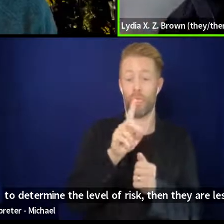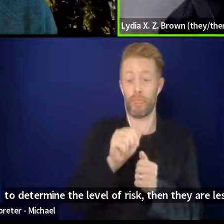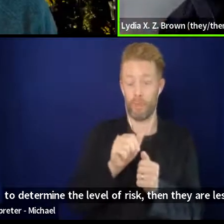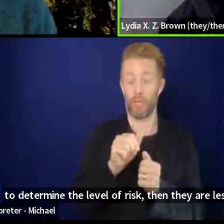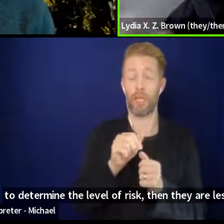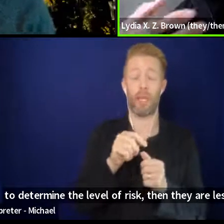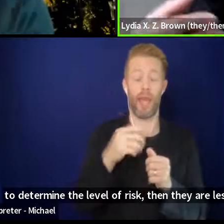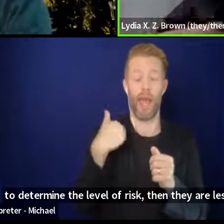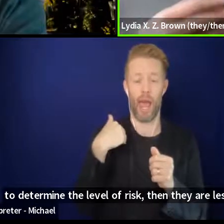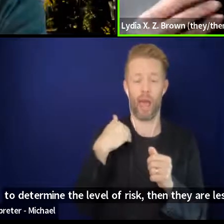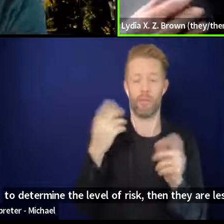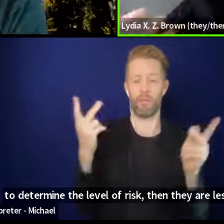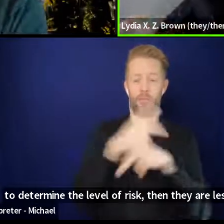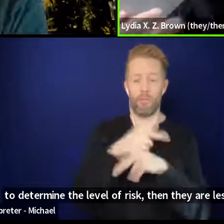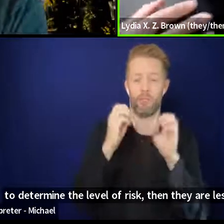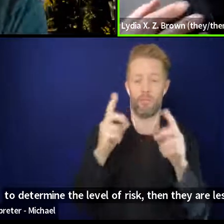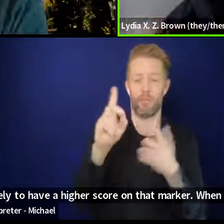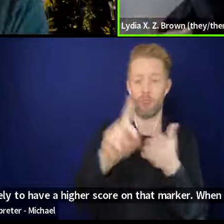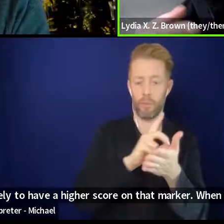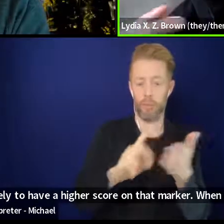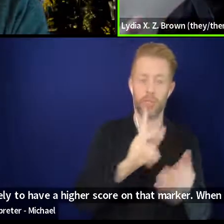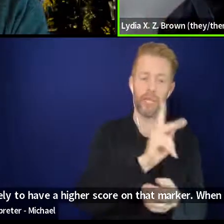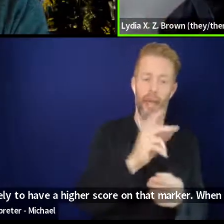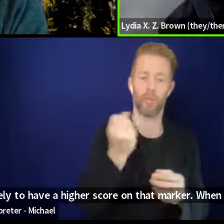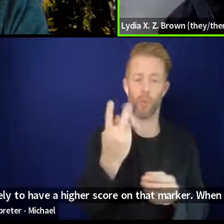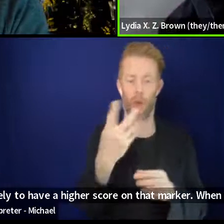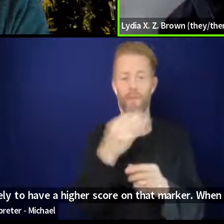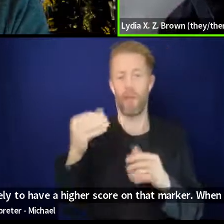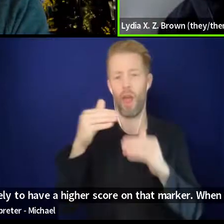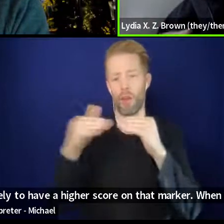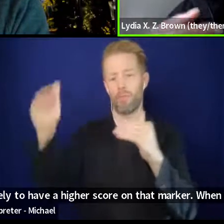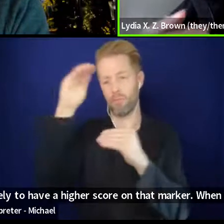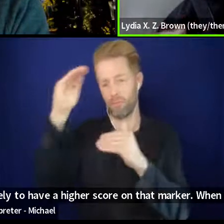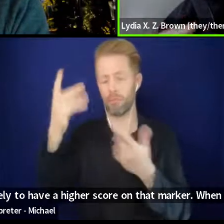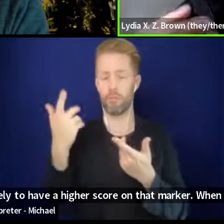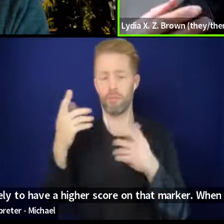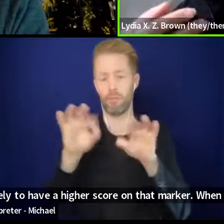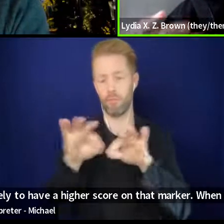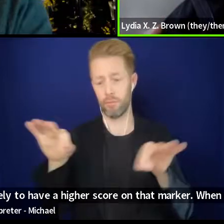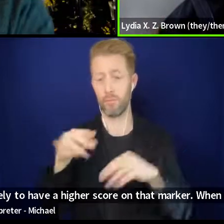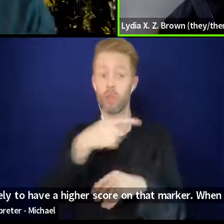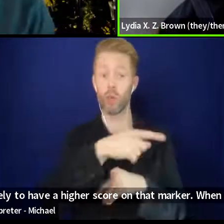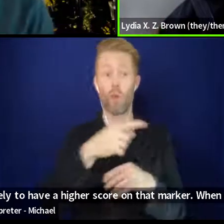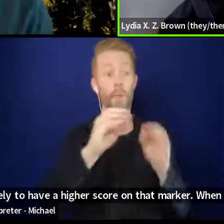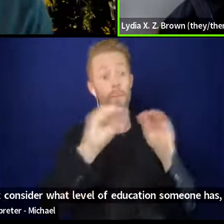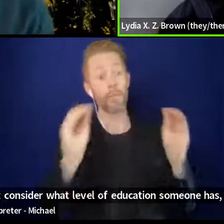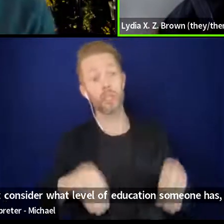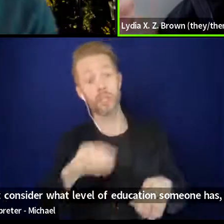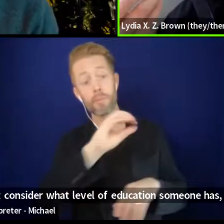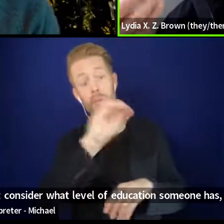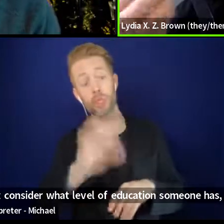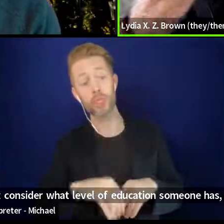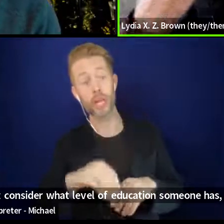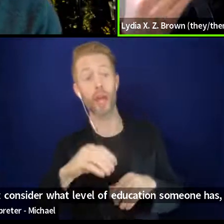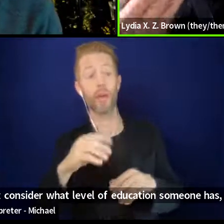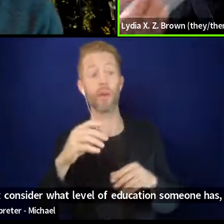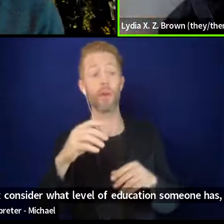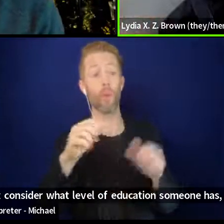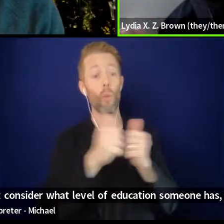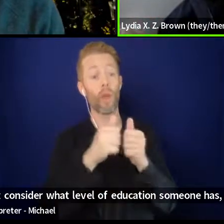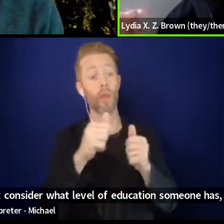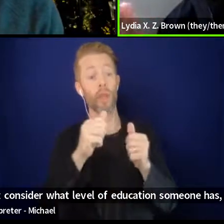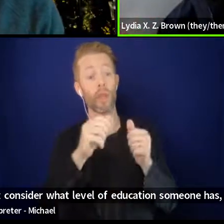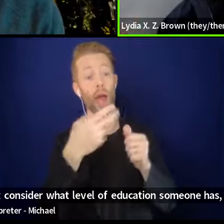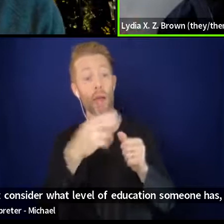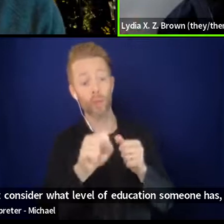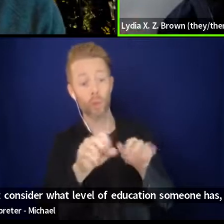higher education, and so are less likely to have completed a high school diploma and less likely to have completed a college degree. If you're looking at steady